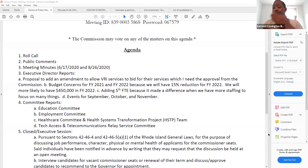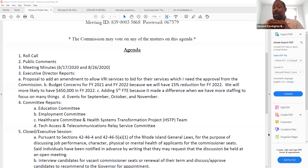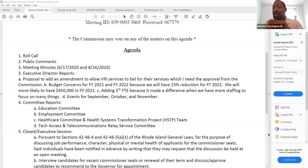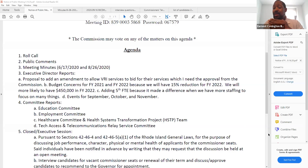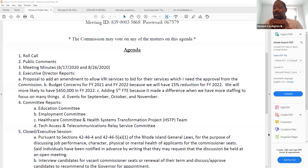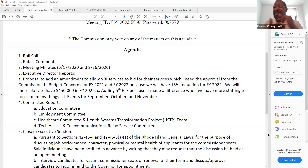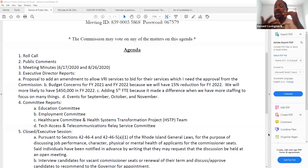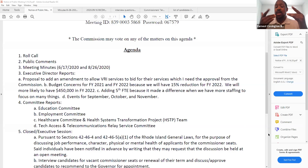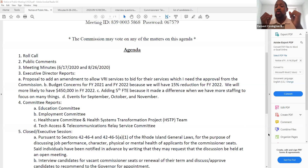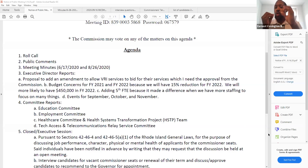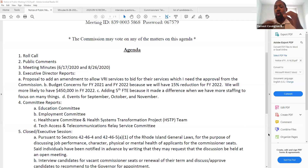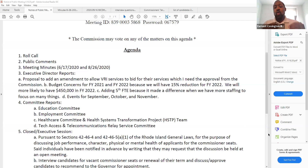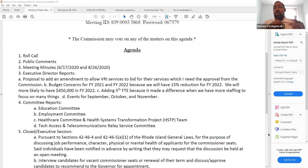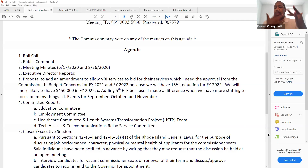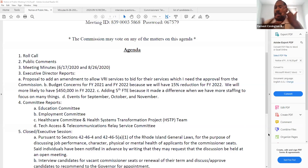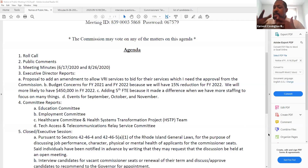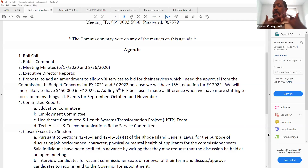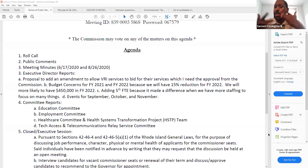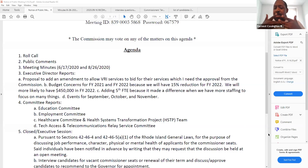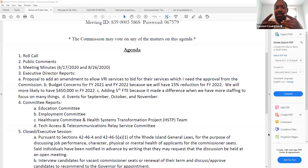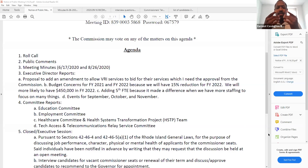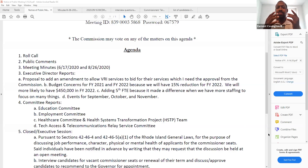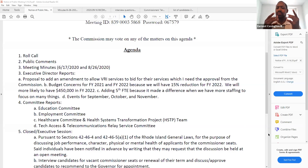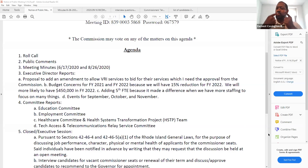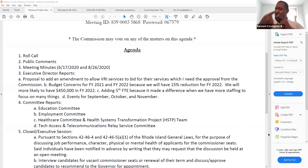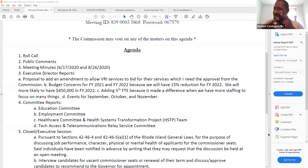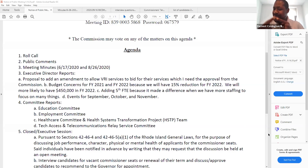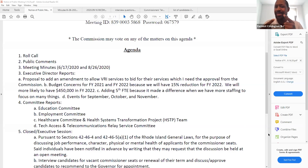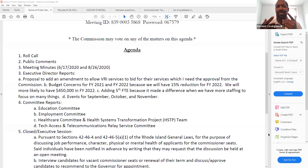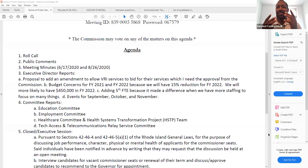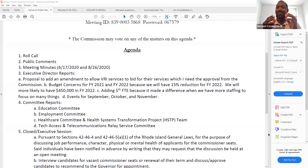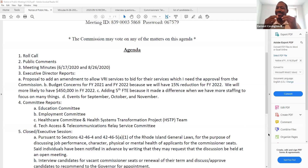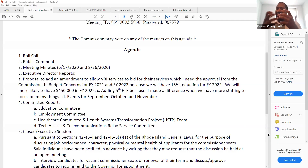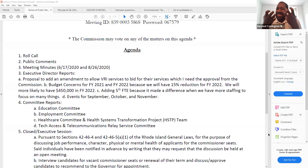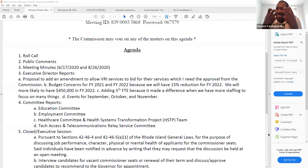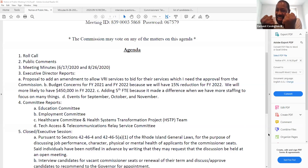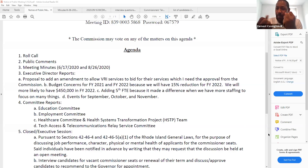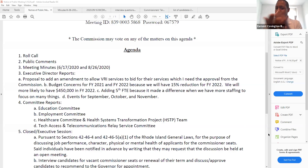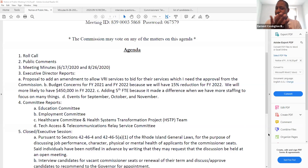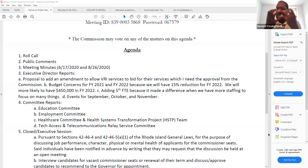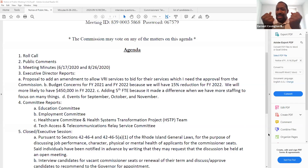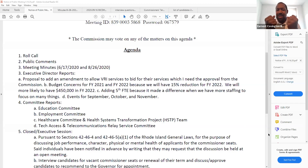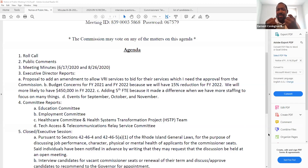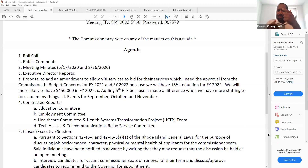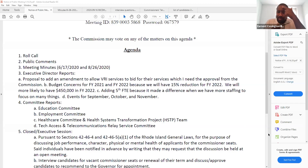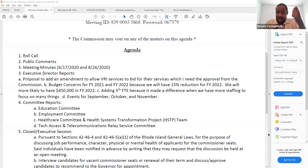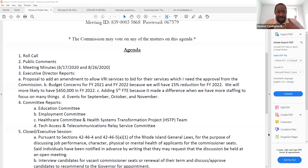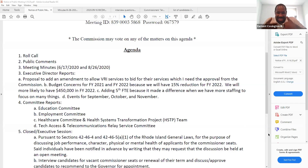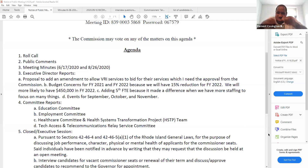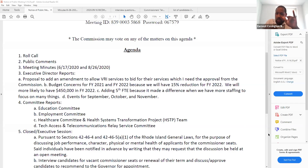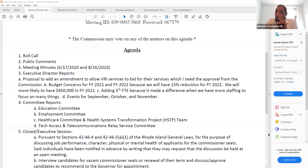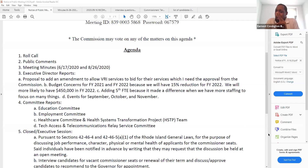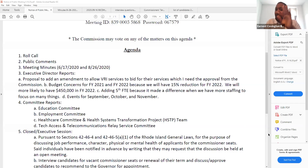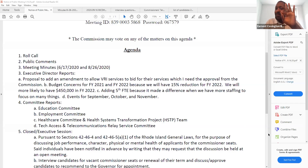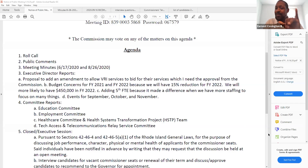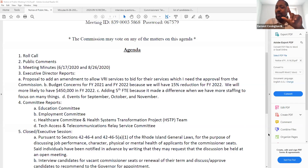state. We're still using the 2020 budget. So I've been kind of making do with that. It's been a real struggle because